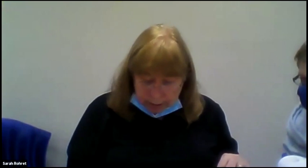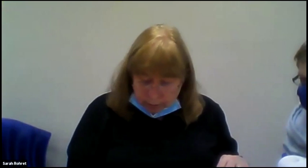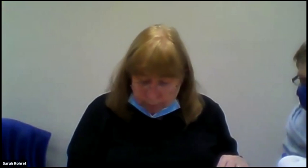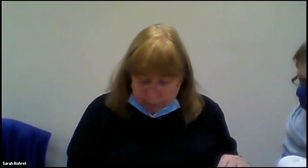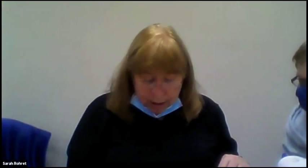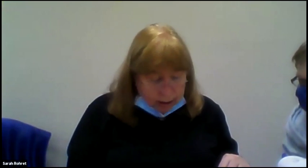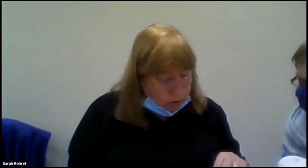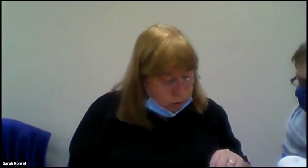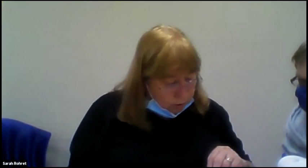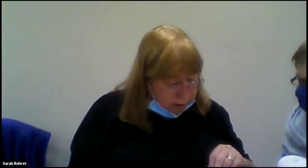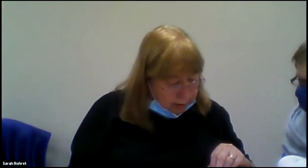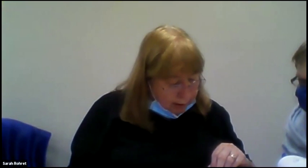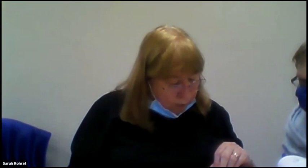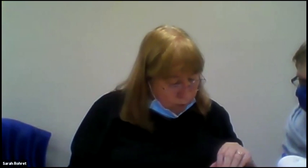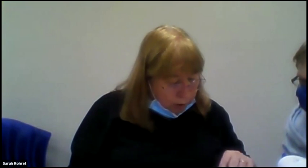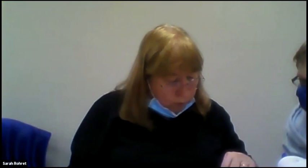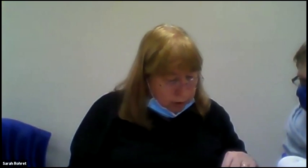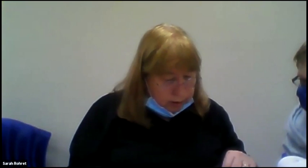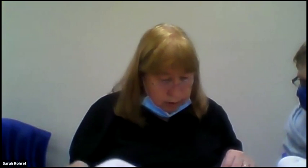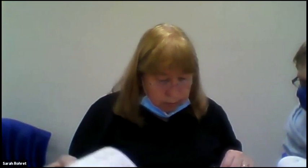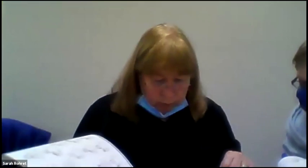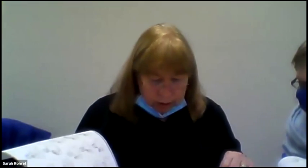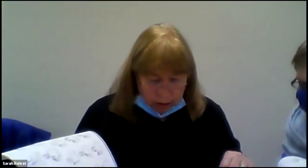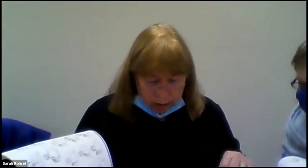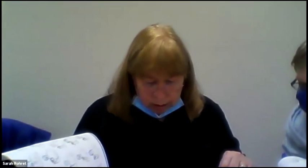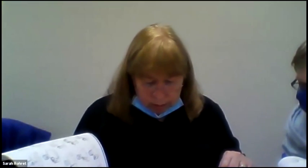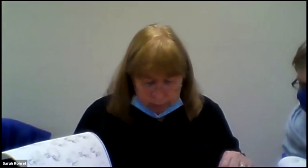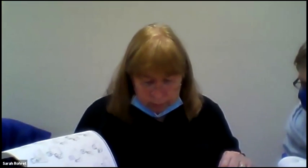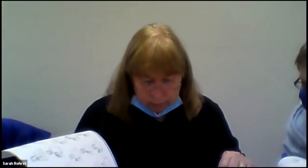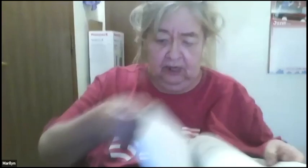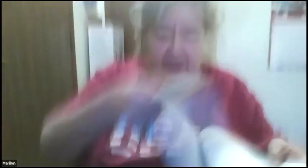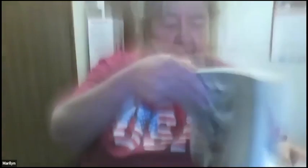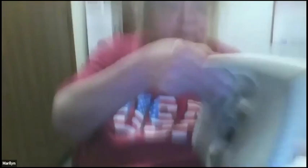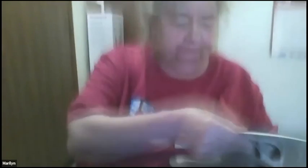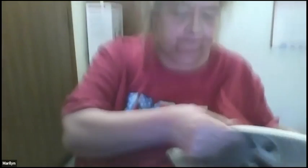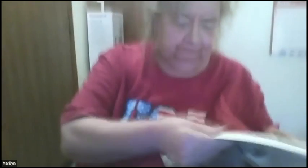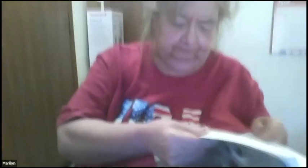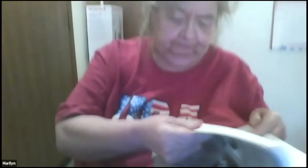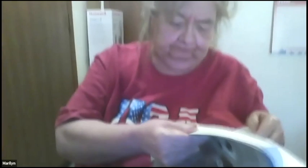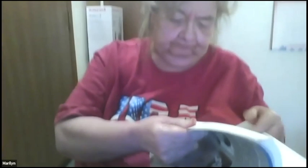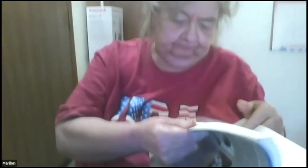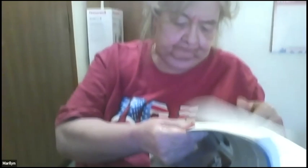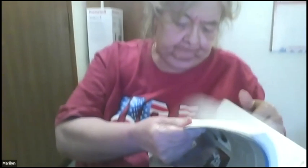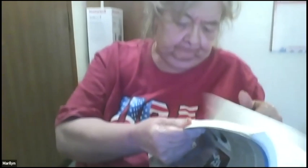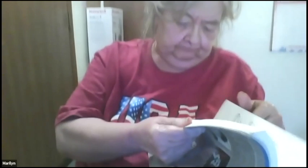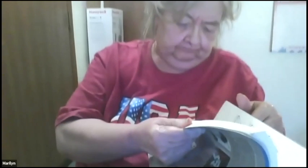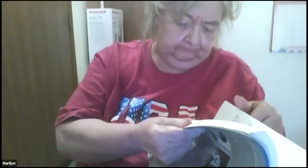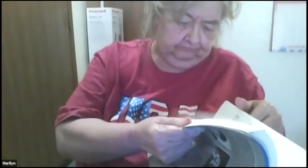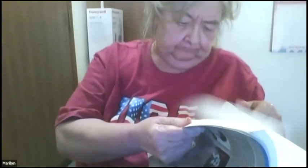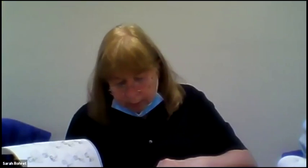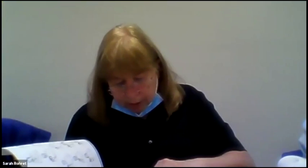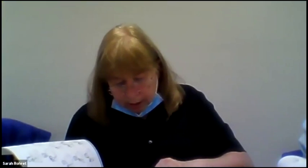will be page 37. We was on. Okay. I guess I would have been telling you the